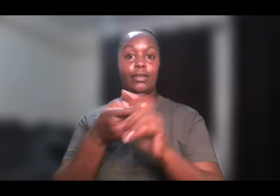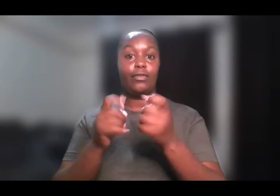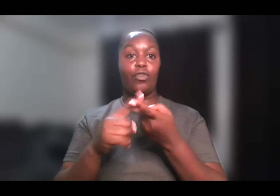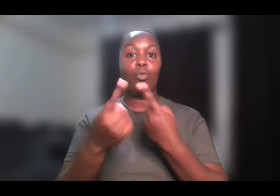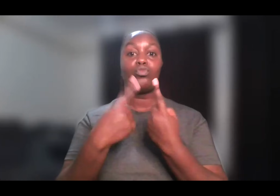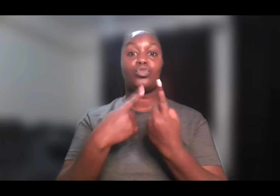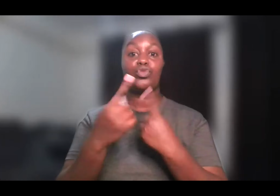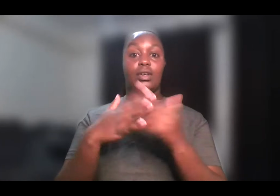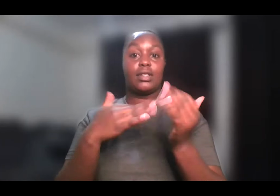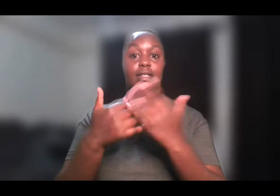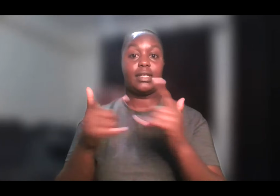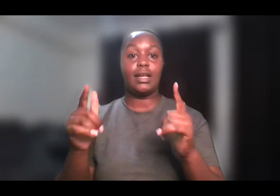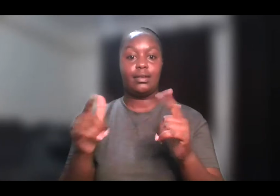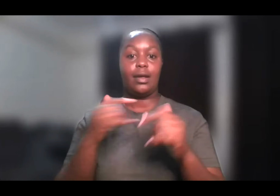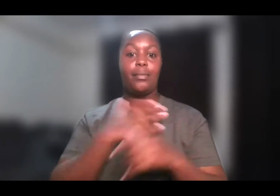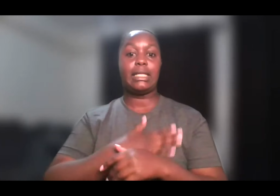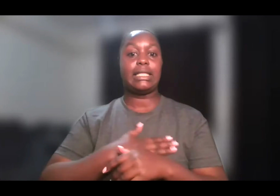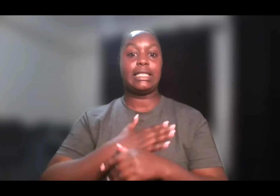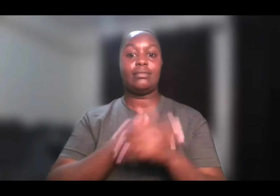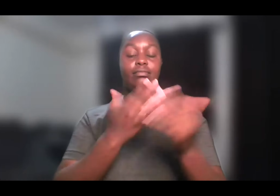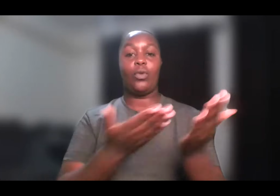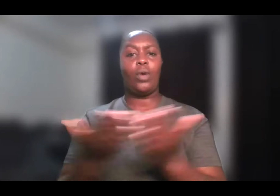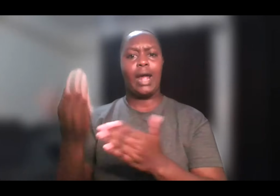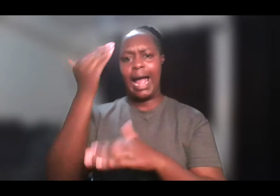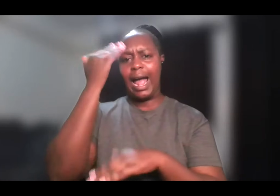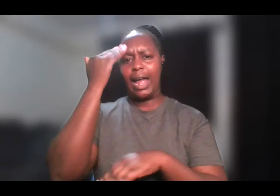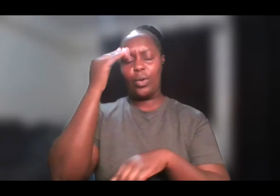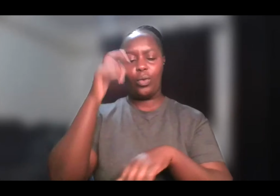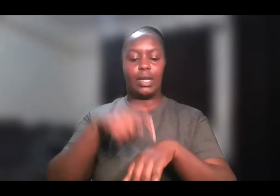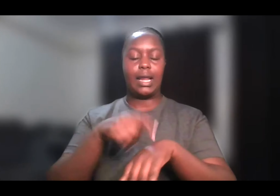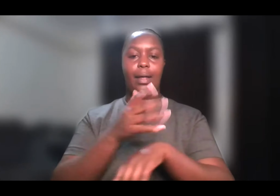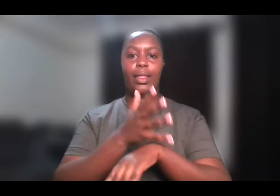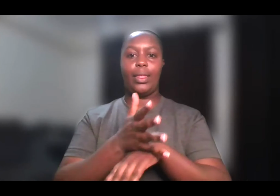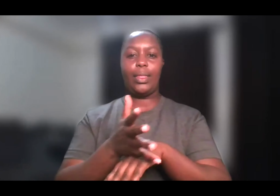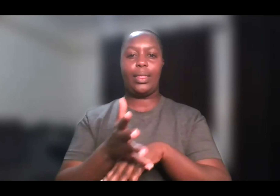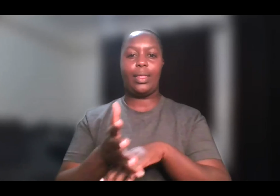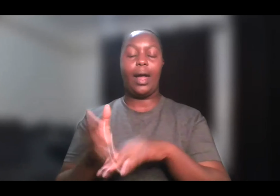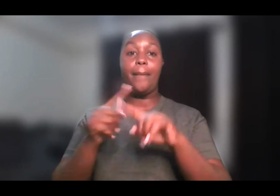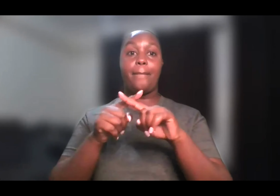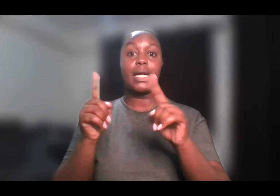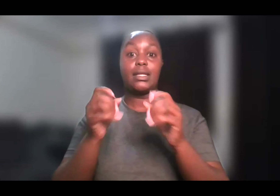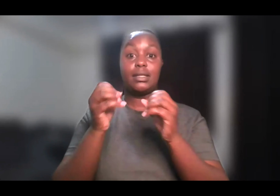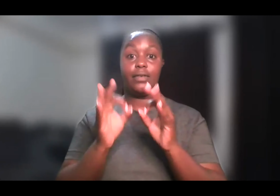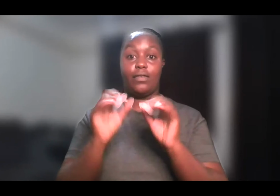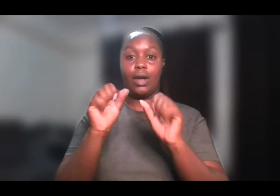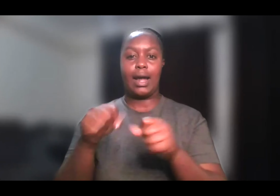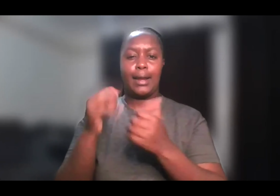the stage. I know we are running a bit short on time. If you can take a maximum of 8 minutes, that would be